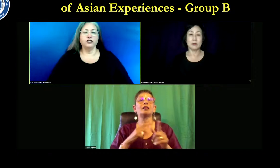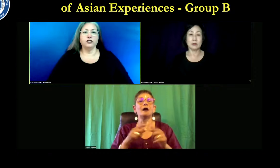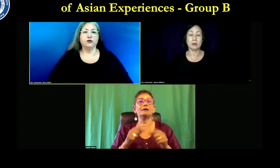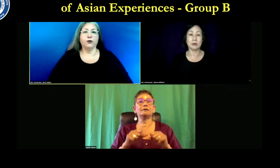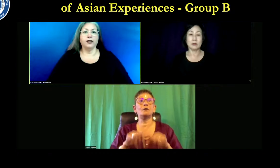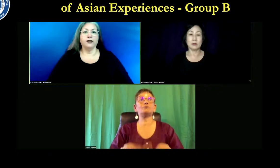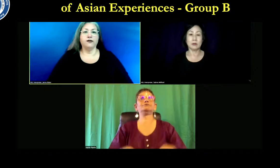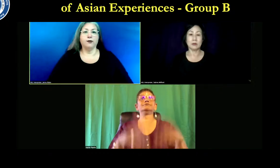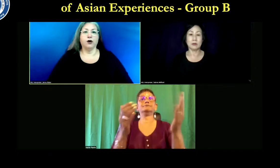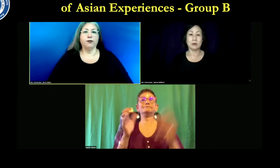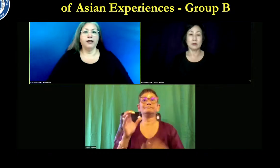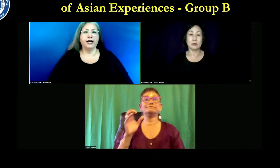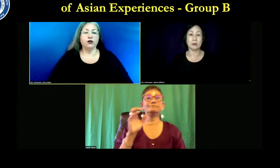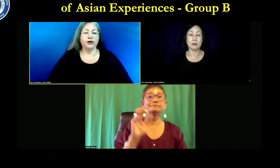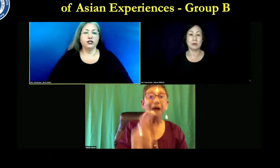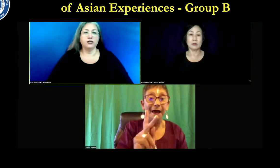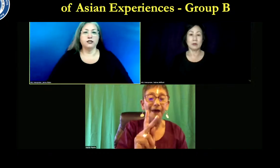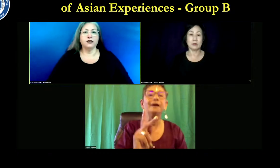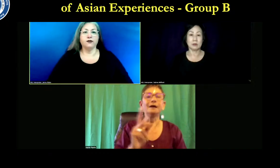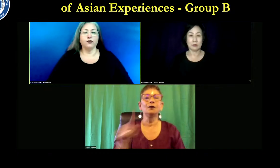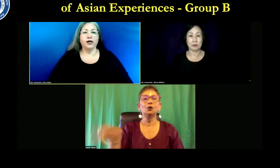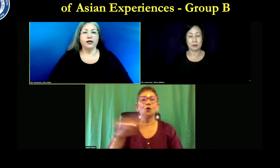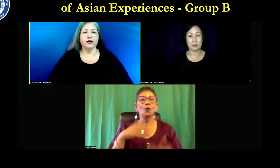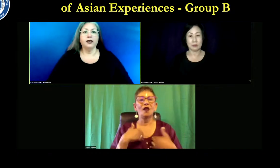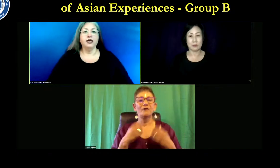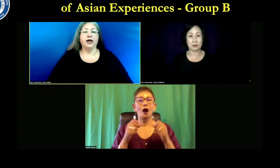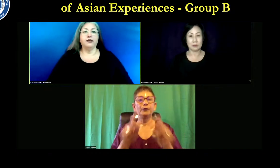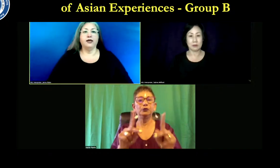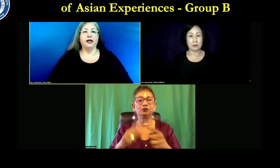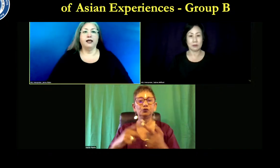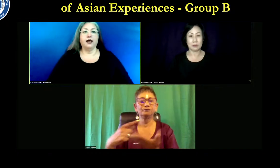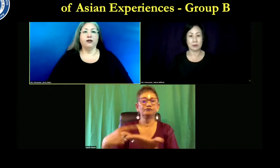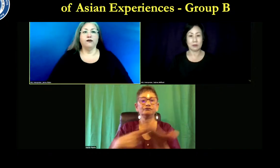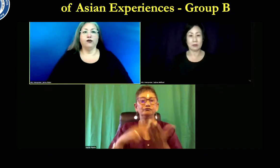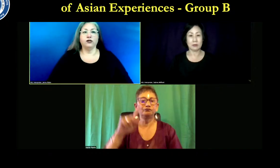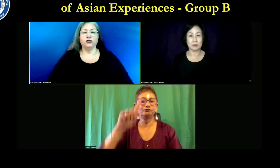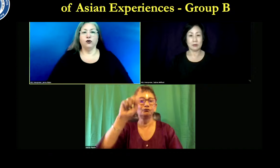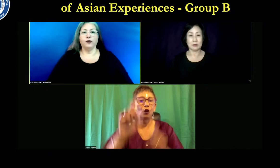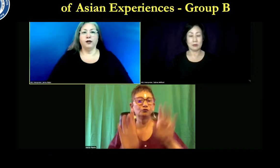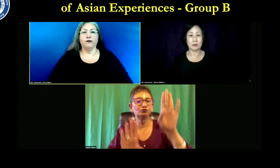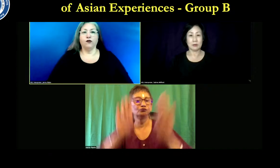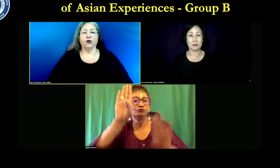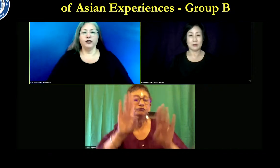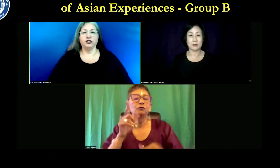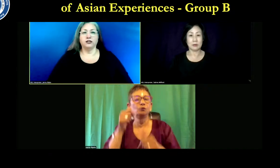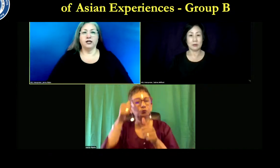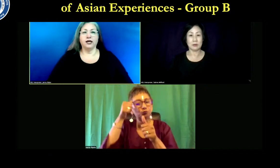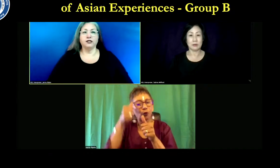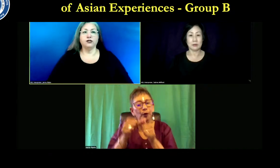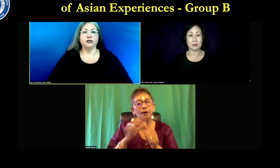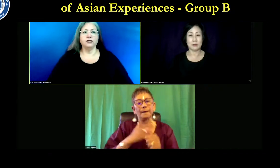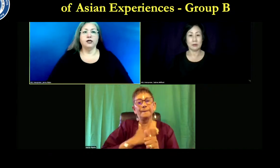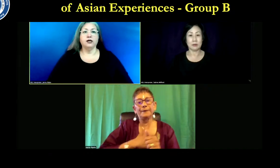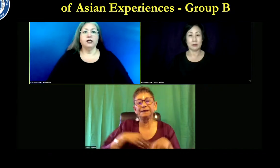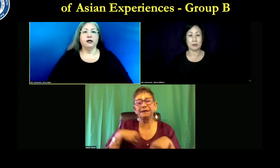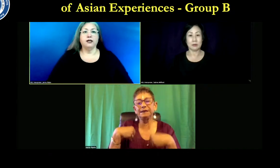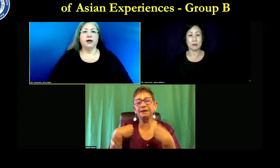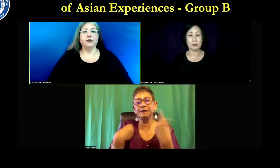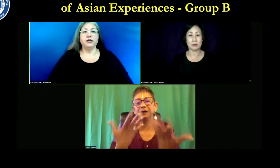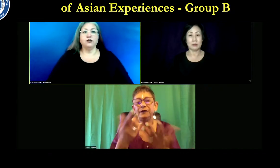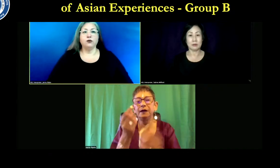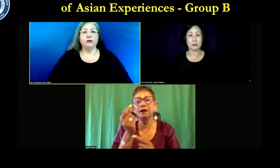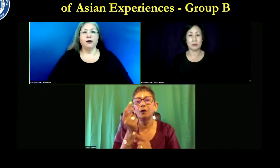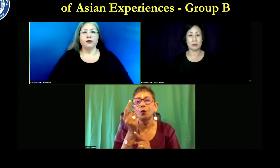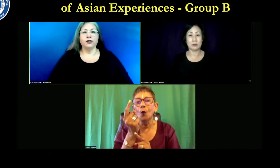our questions. We want to give them our planned questions, give a break, and then allow the floor to open up for questions and answers.